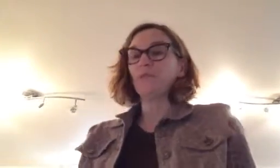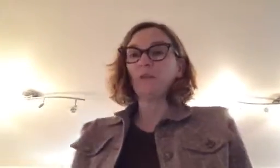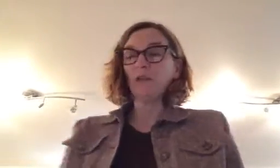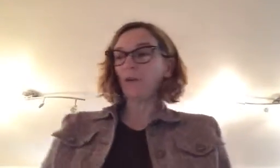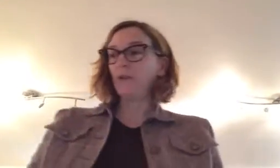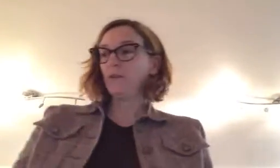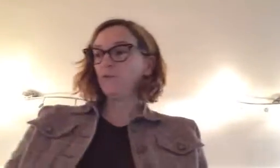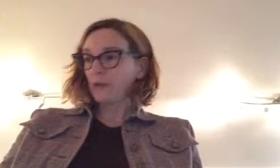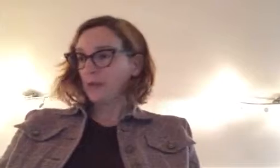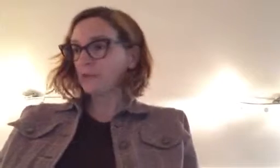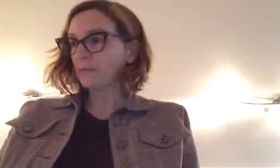been going on in France.